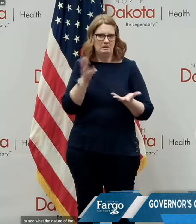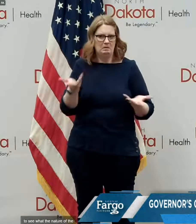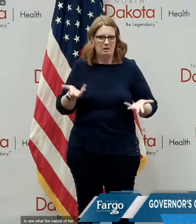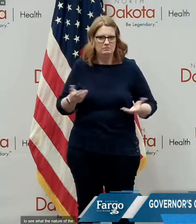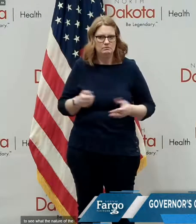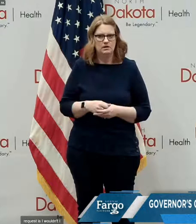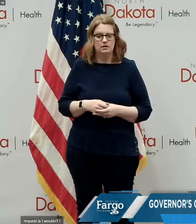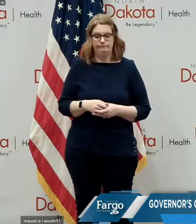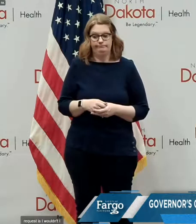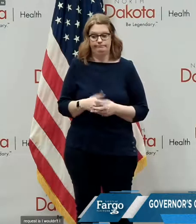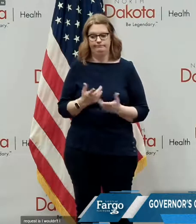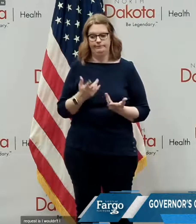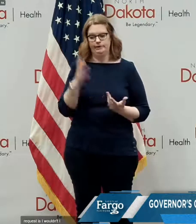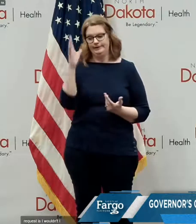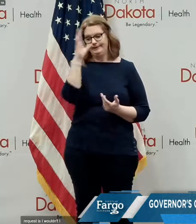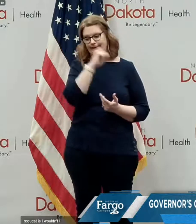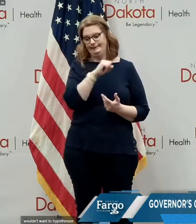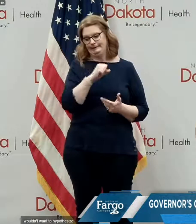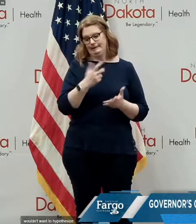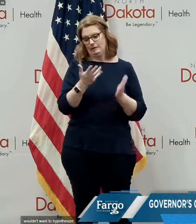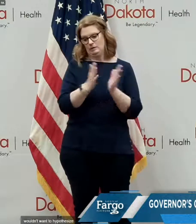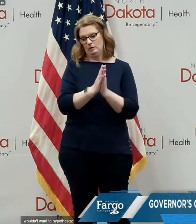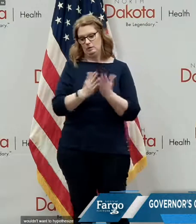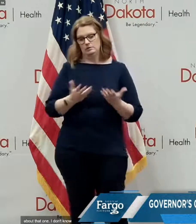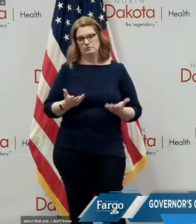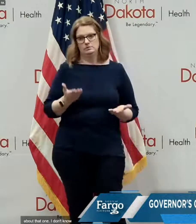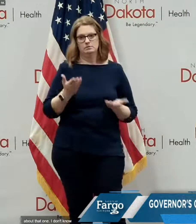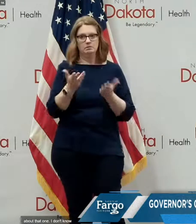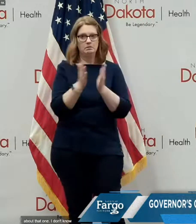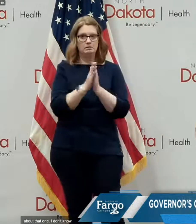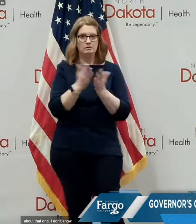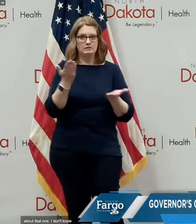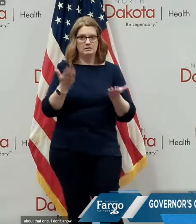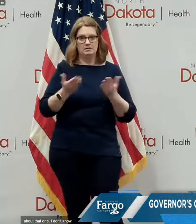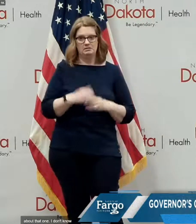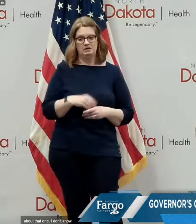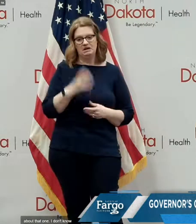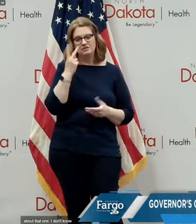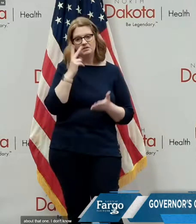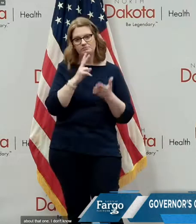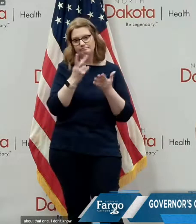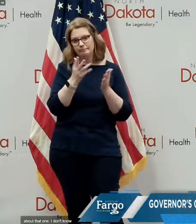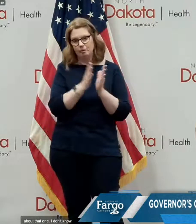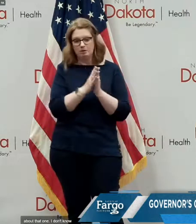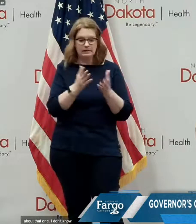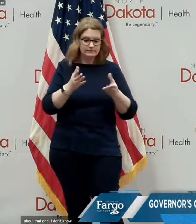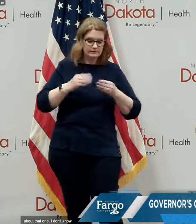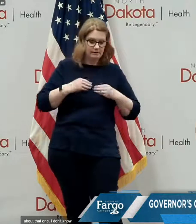want to hypothesize about that one. I don't know what the request might be.